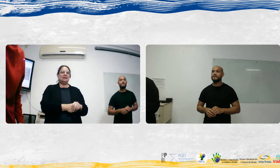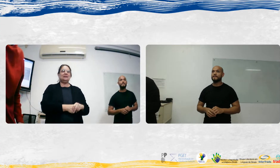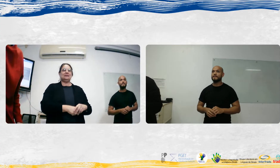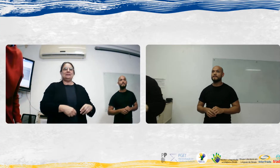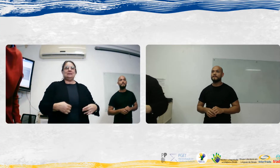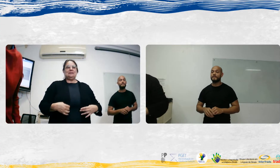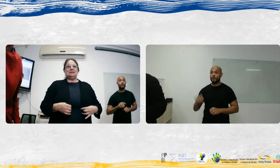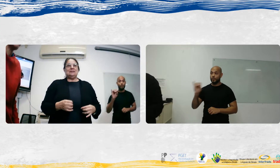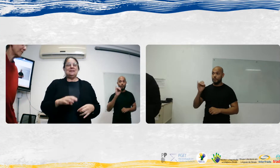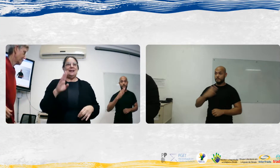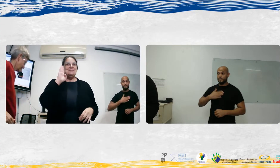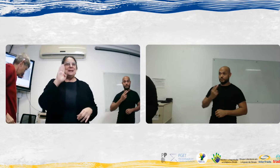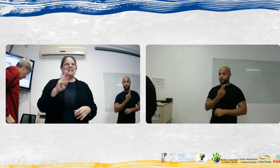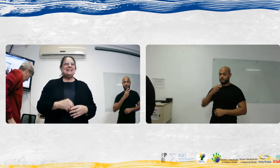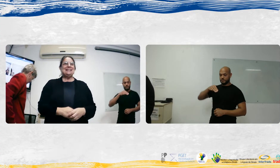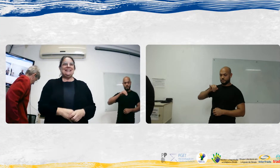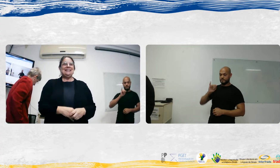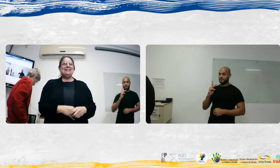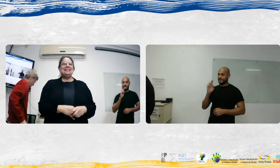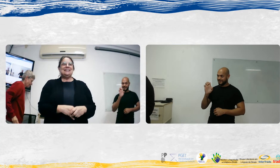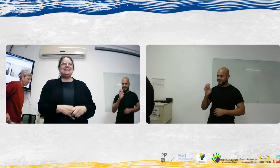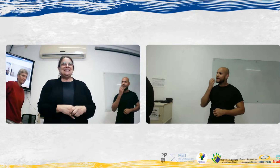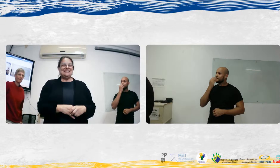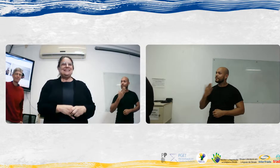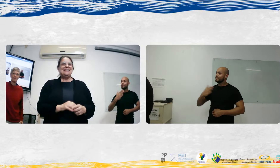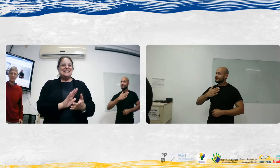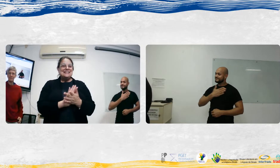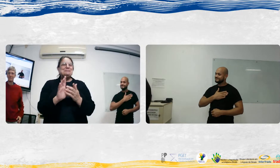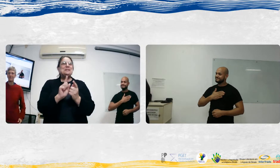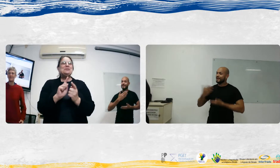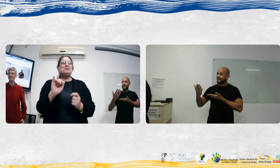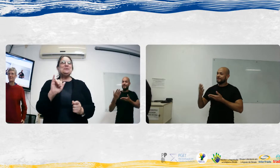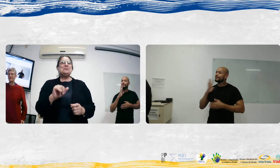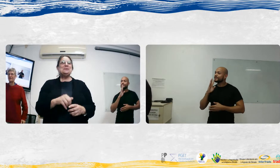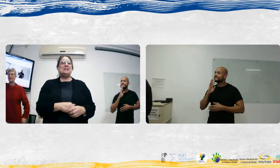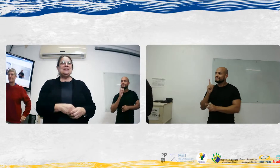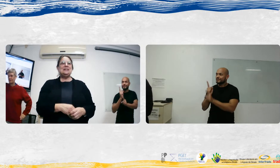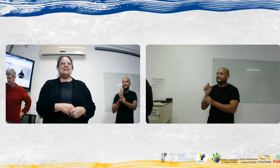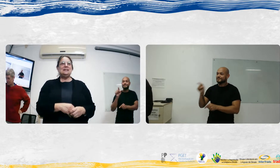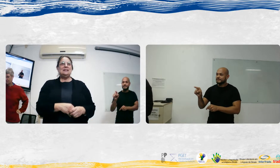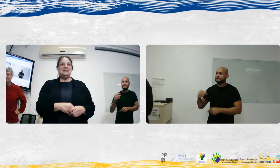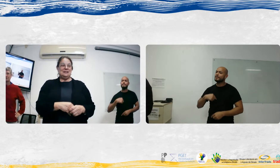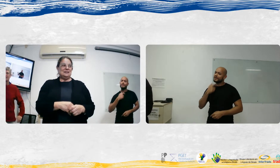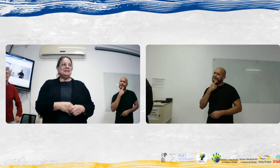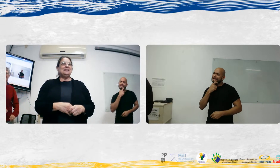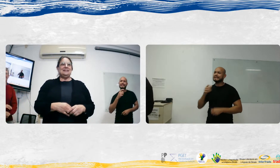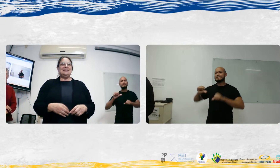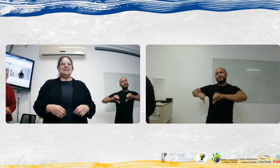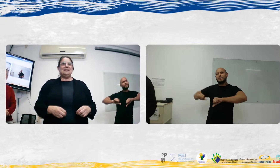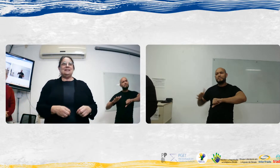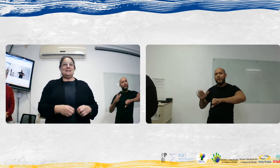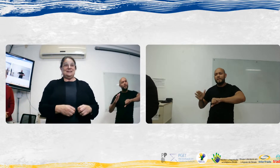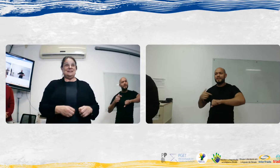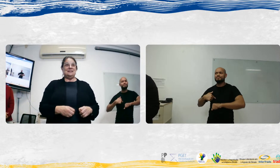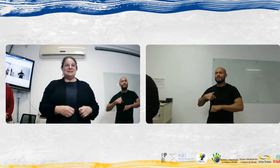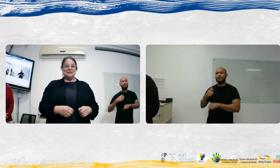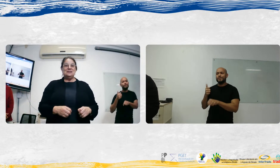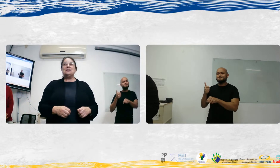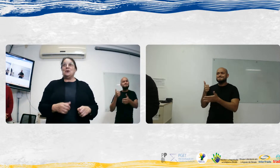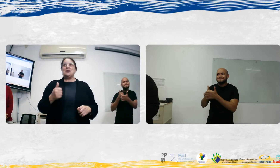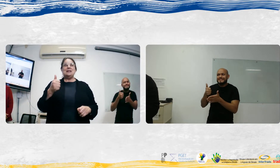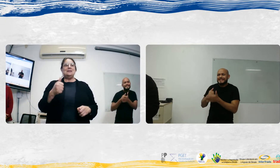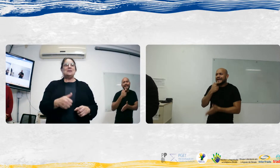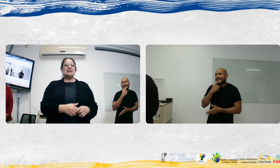Hi, my name is Mike. Nice Hi, to Mike. meet you. Really nice to meet you. Nice to meet you. My English is a little rusty, but I'm going to try speaking English